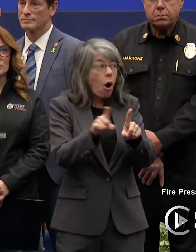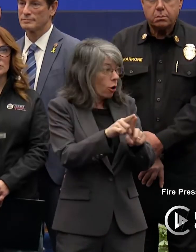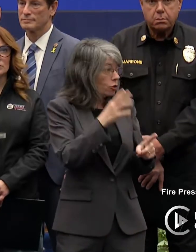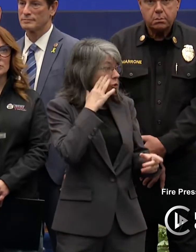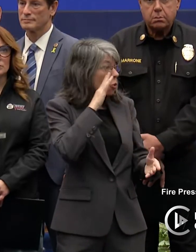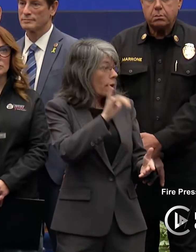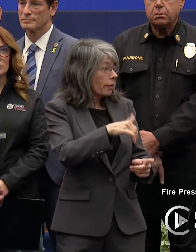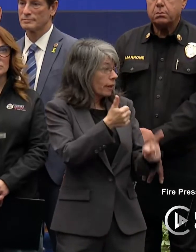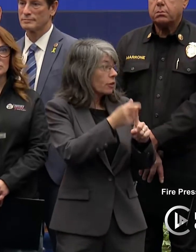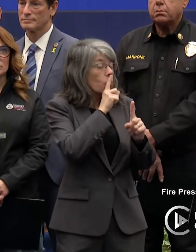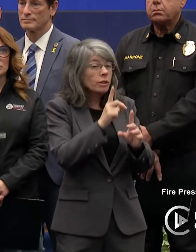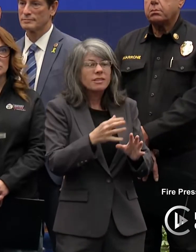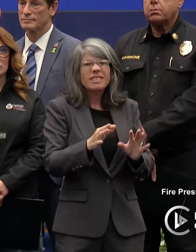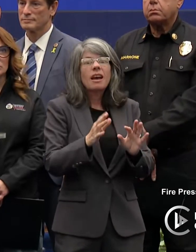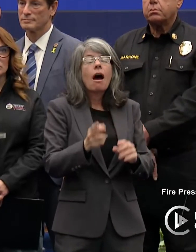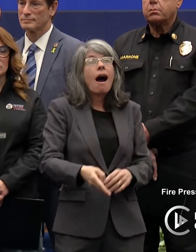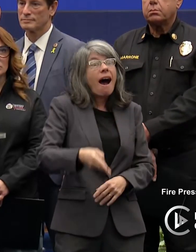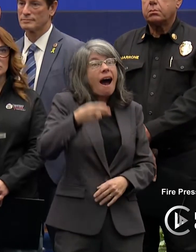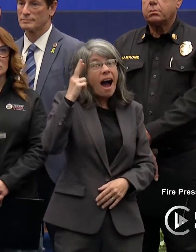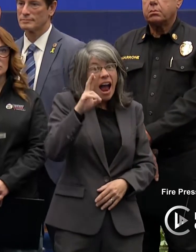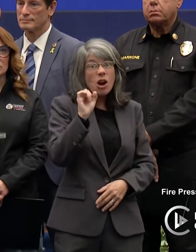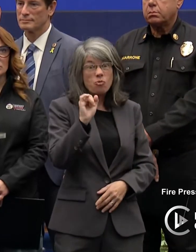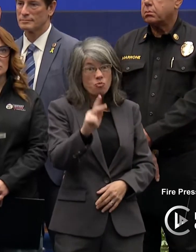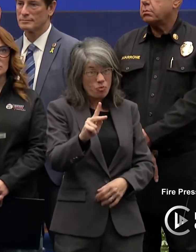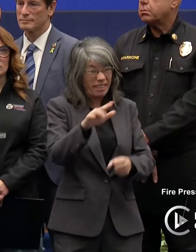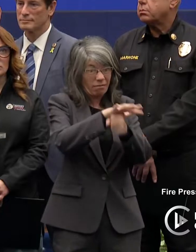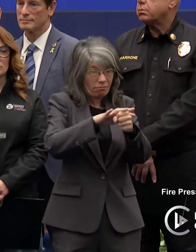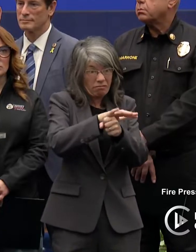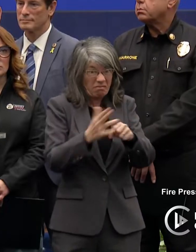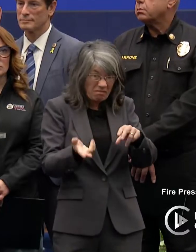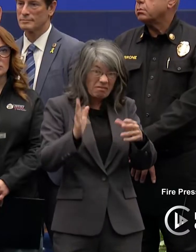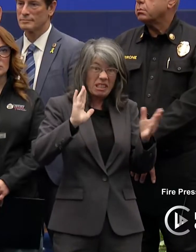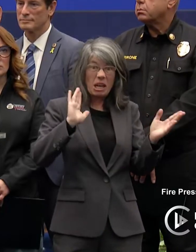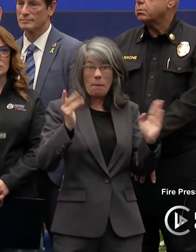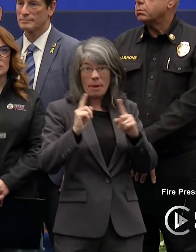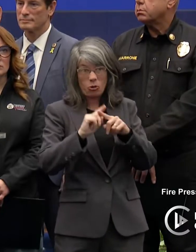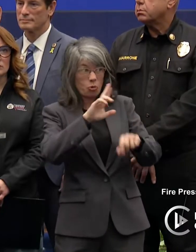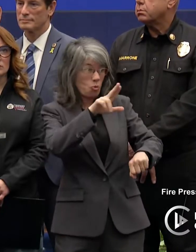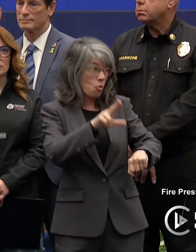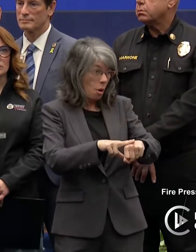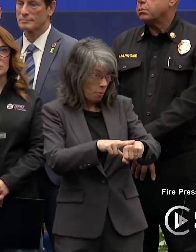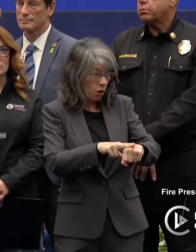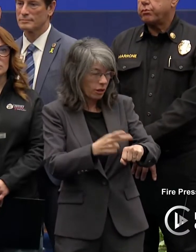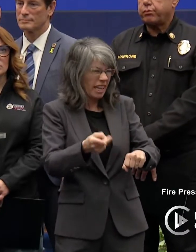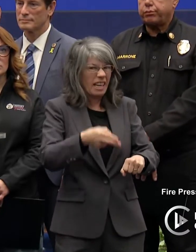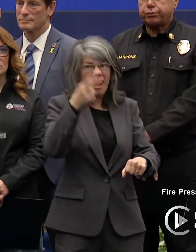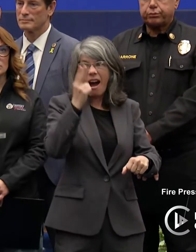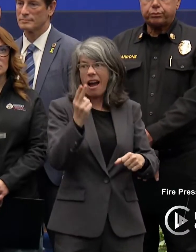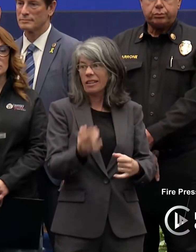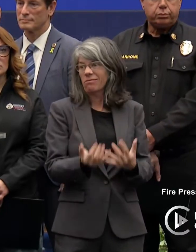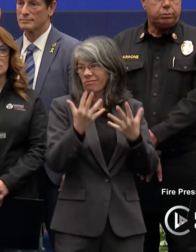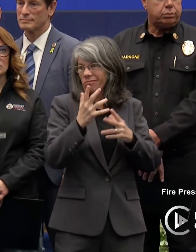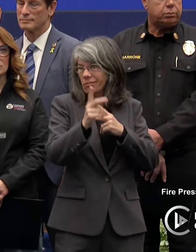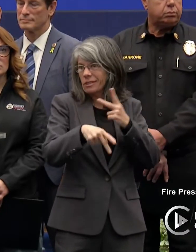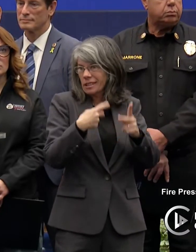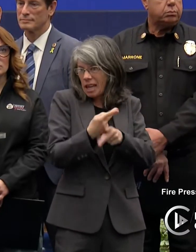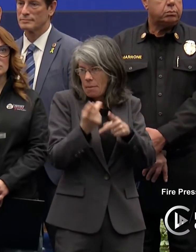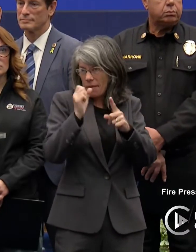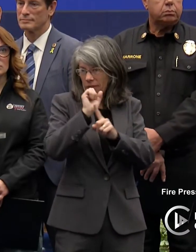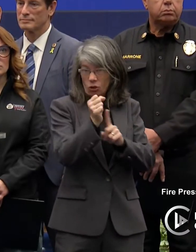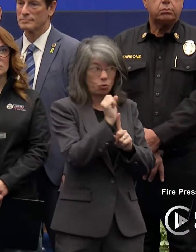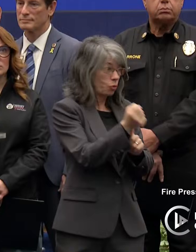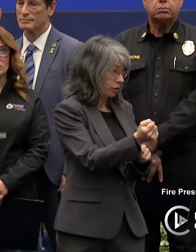that there was a higher risk than normal in a very high fire, type of a scenario.